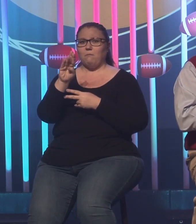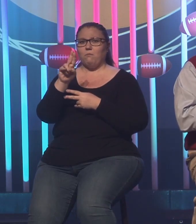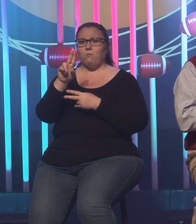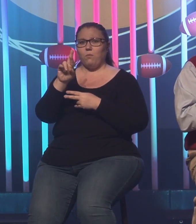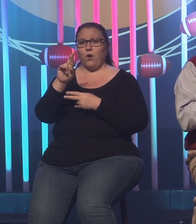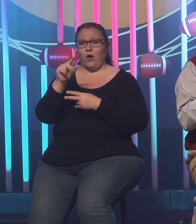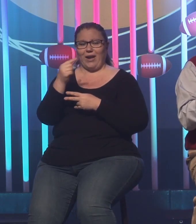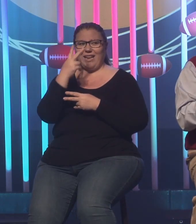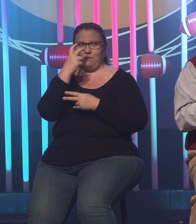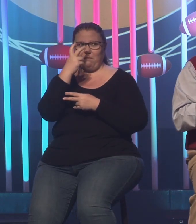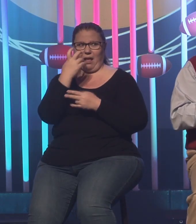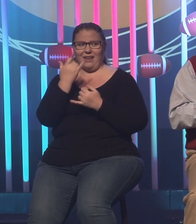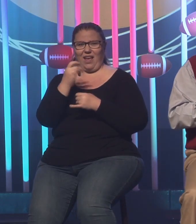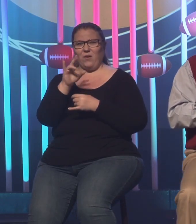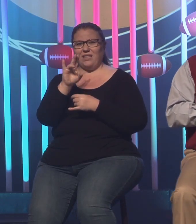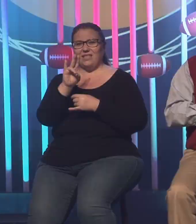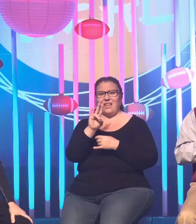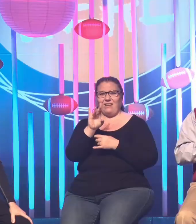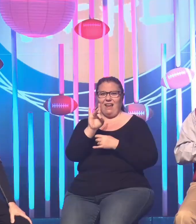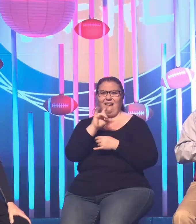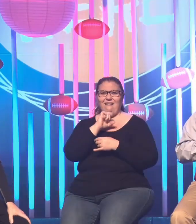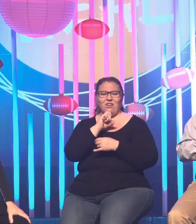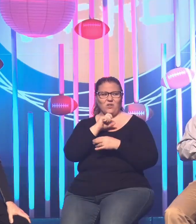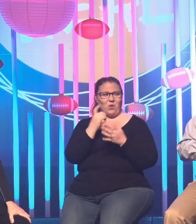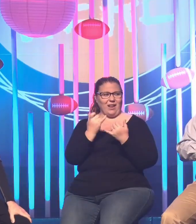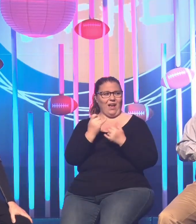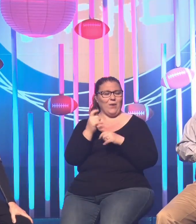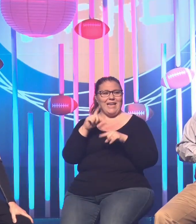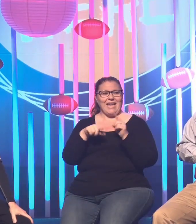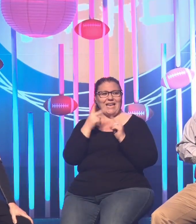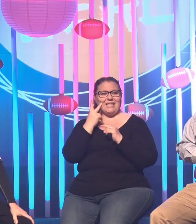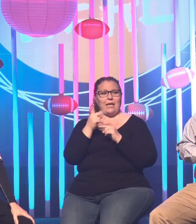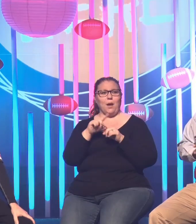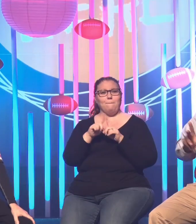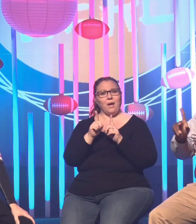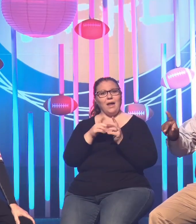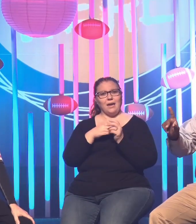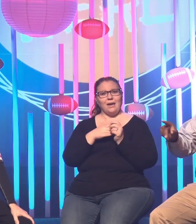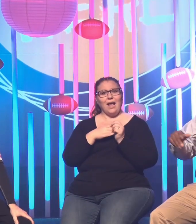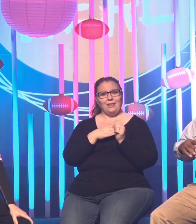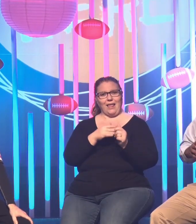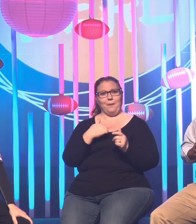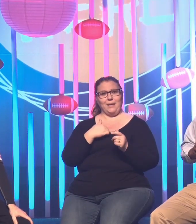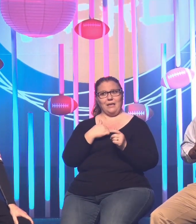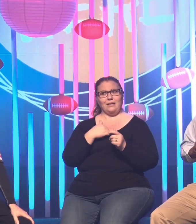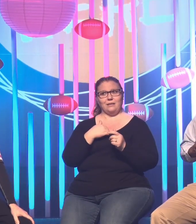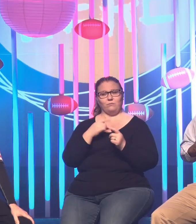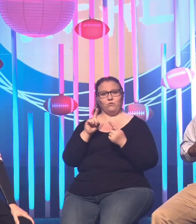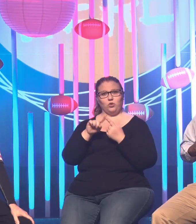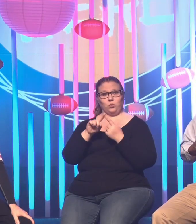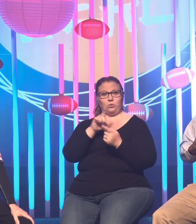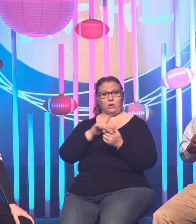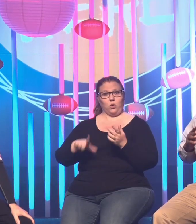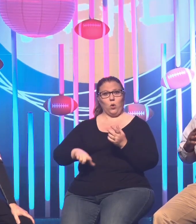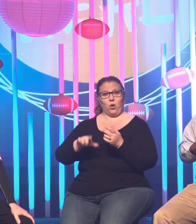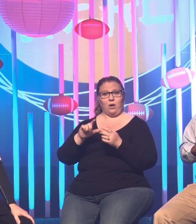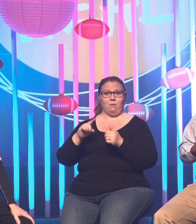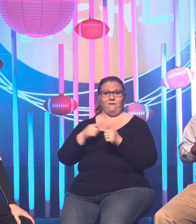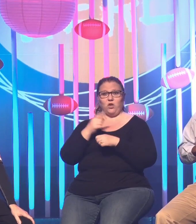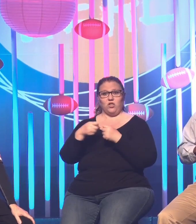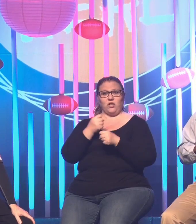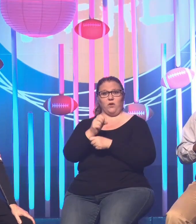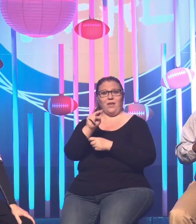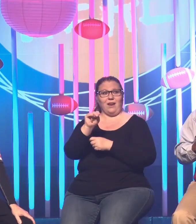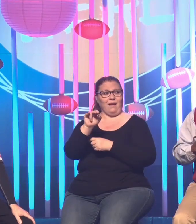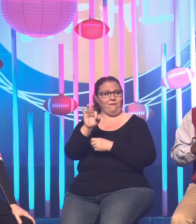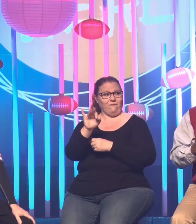he's about 75, 78. He can't see anymore, but Tom led me to the Lord my first year in the NFL. And I just won't ever forget, you